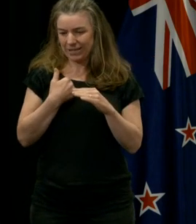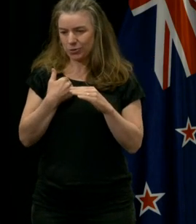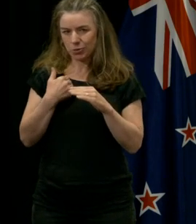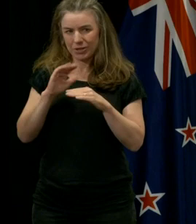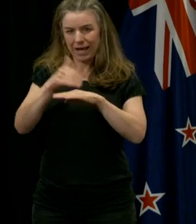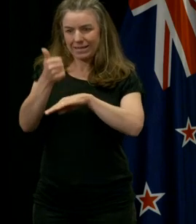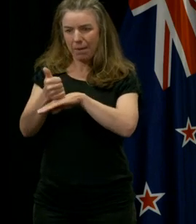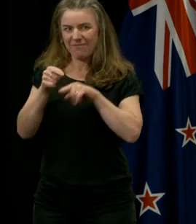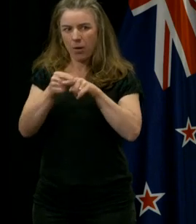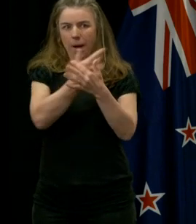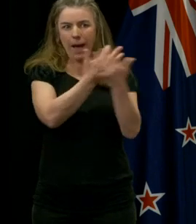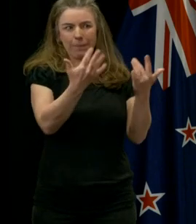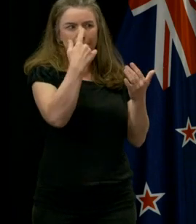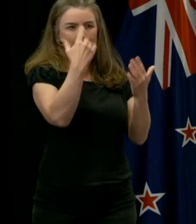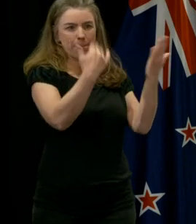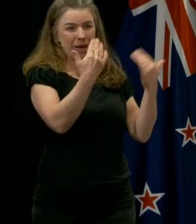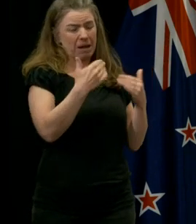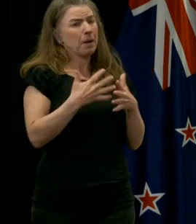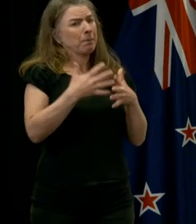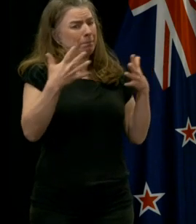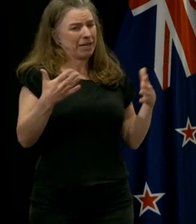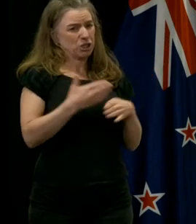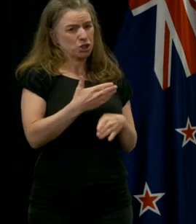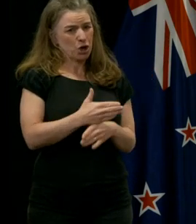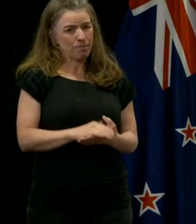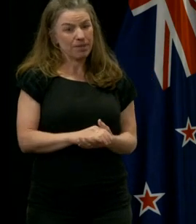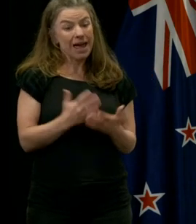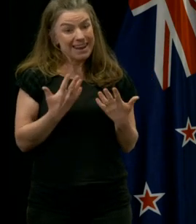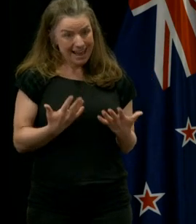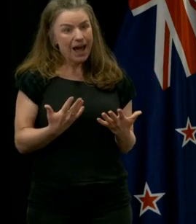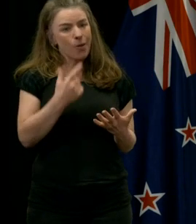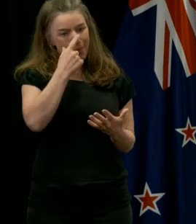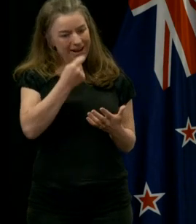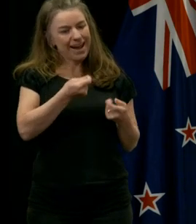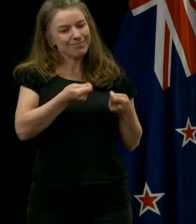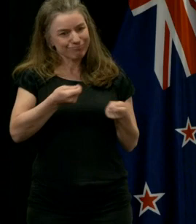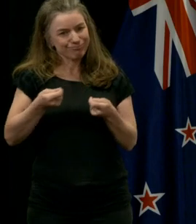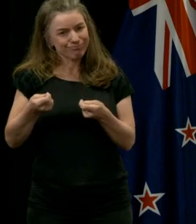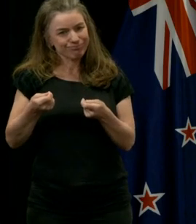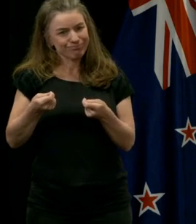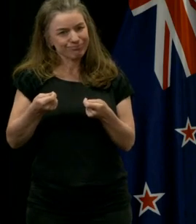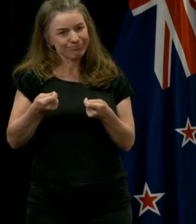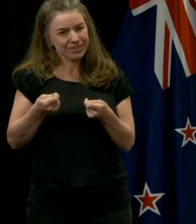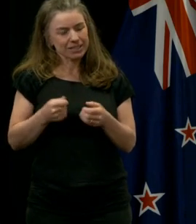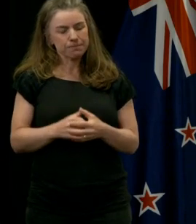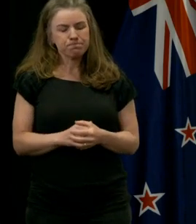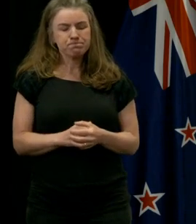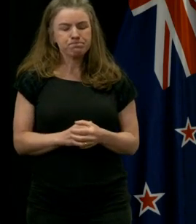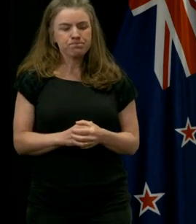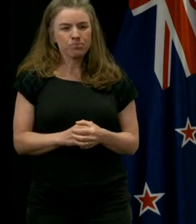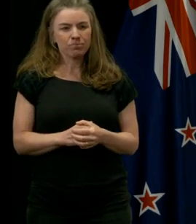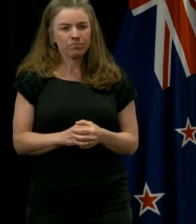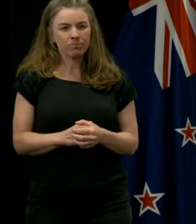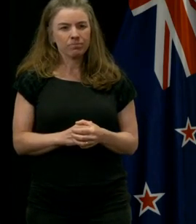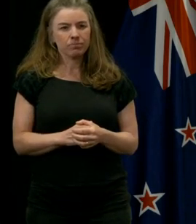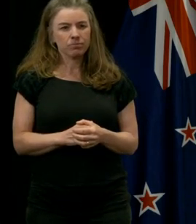that. It is not a small task. It's only now at a point that it would be manageable potentially to do something at scale. Previously, it certainly would